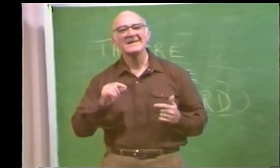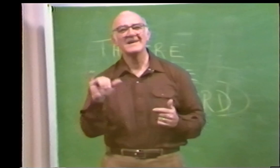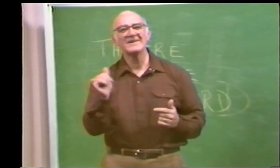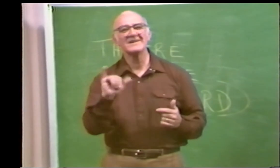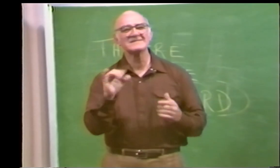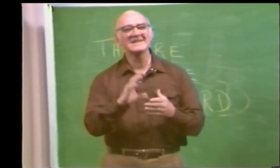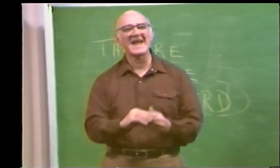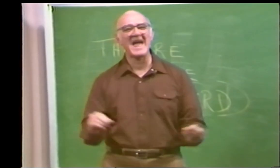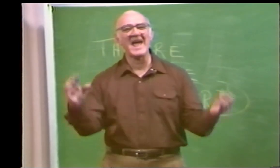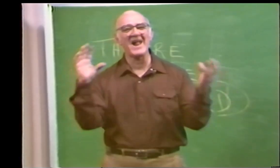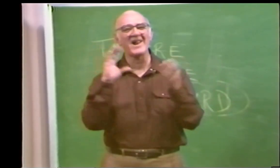It is a tale